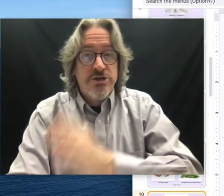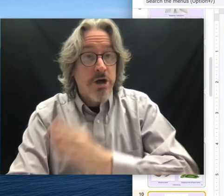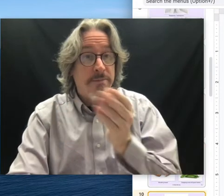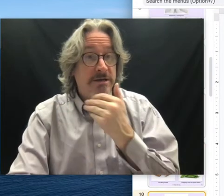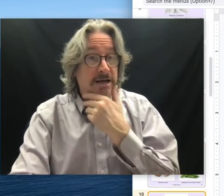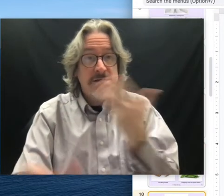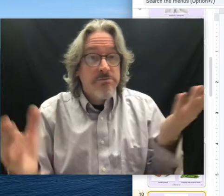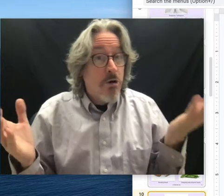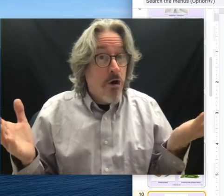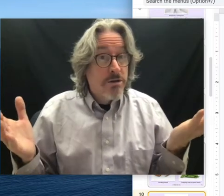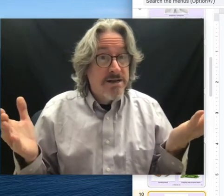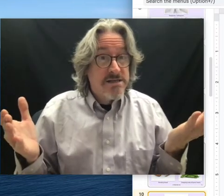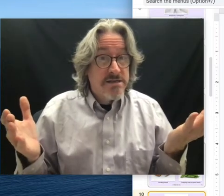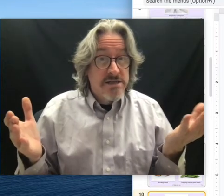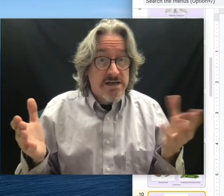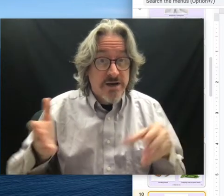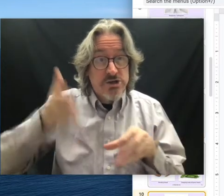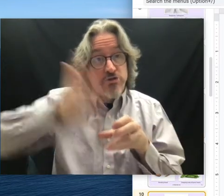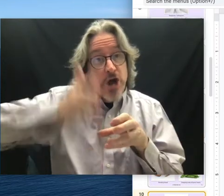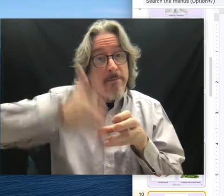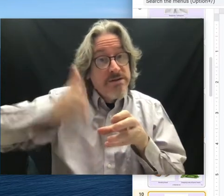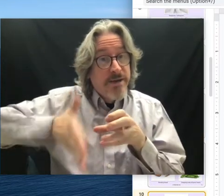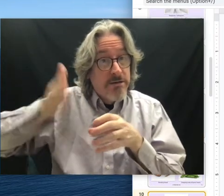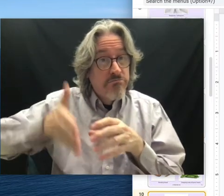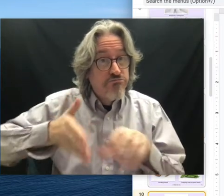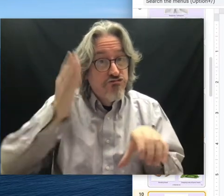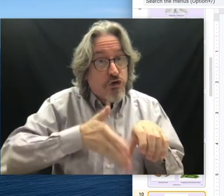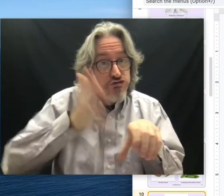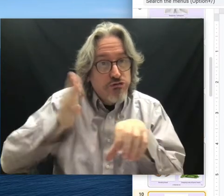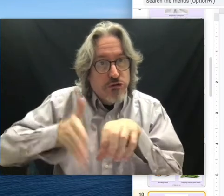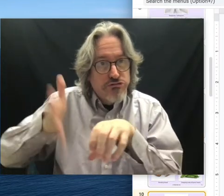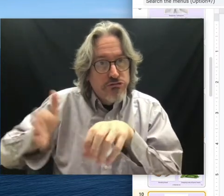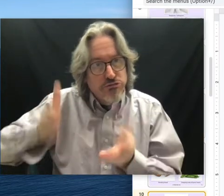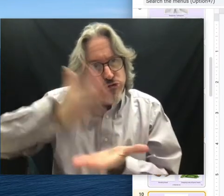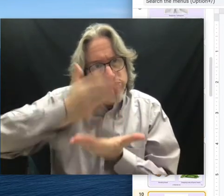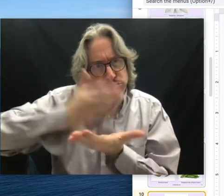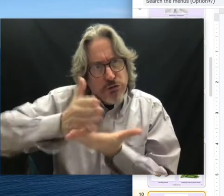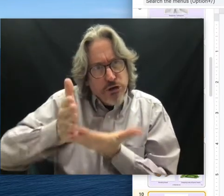Mince, chop, and dice all depends on size, right? So chop is big.